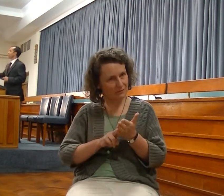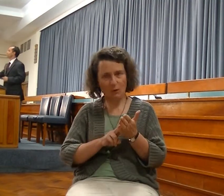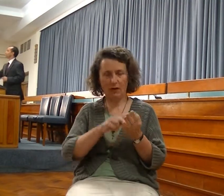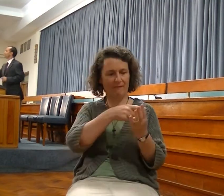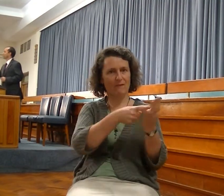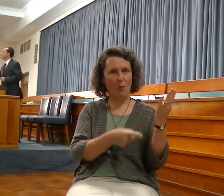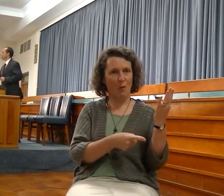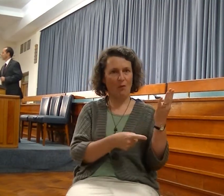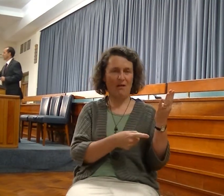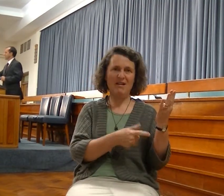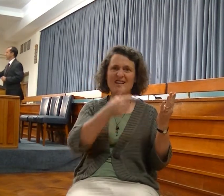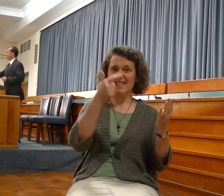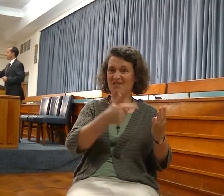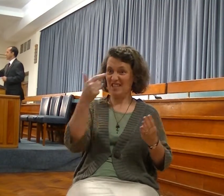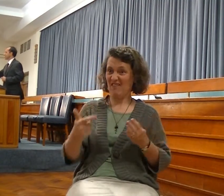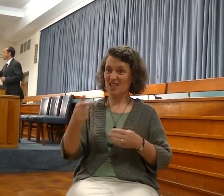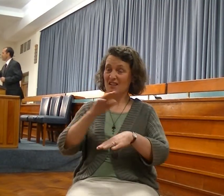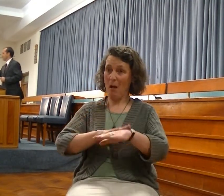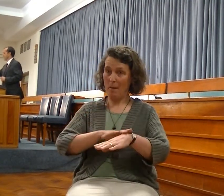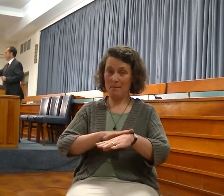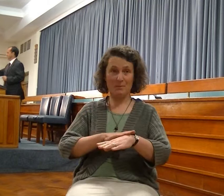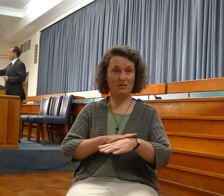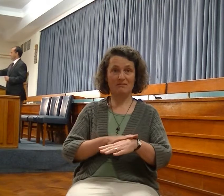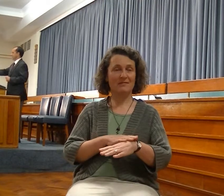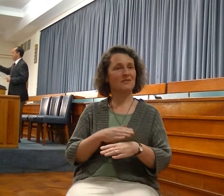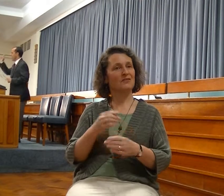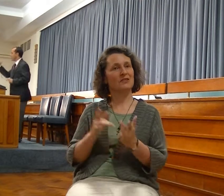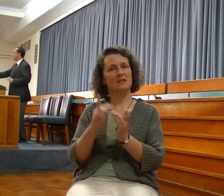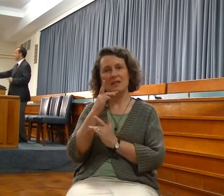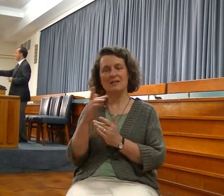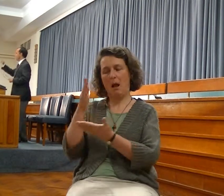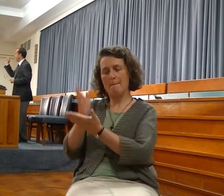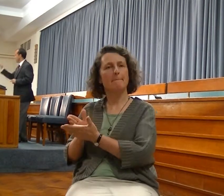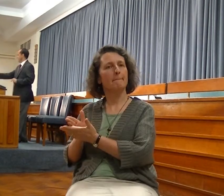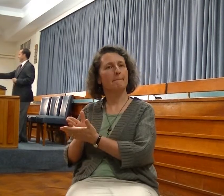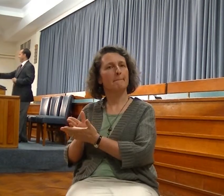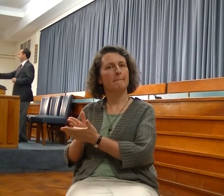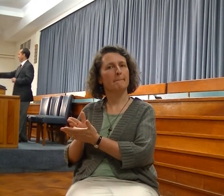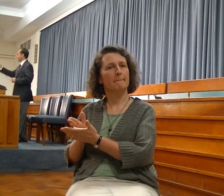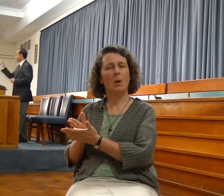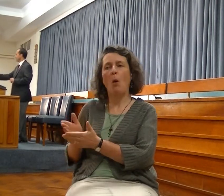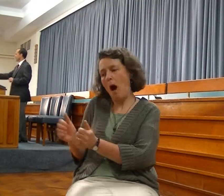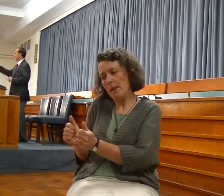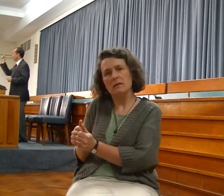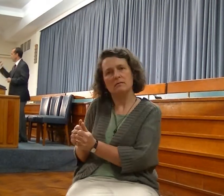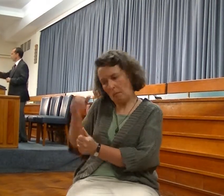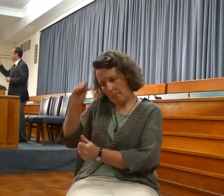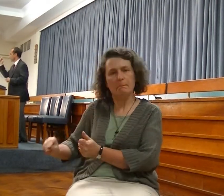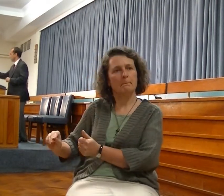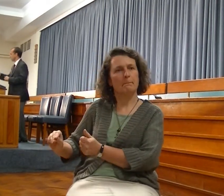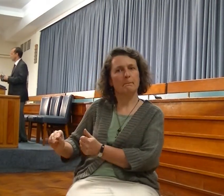Christ. I call it Jesus' signature. That is his stamp. Amen, amen. It